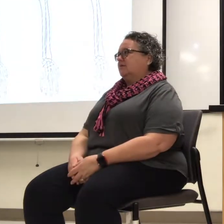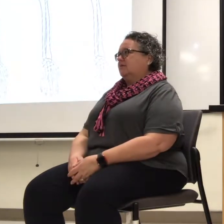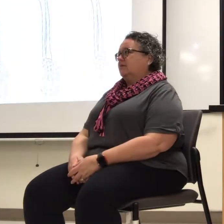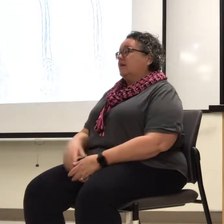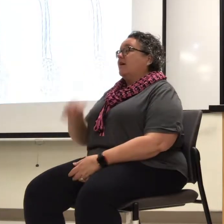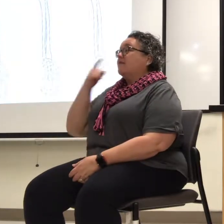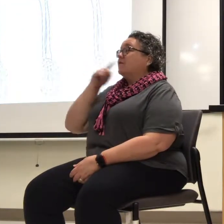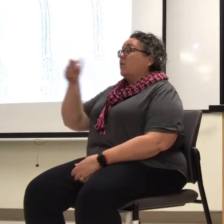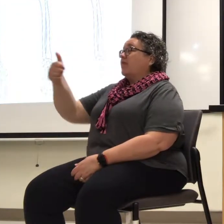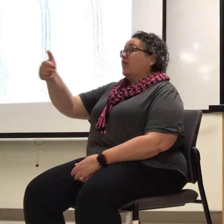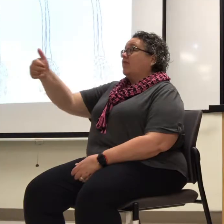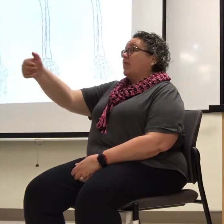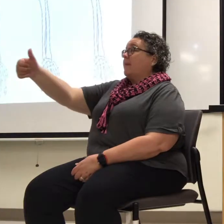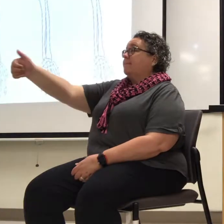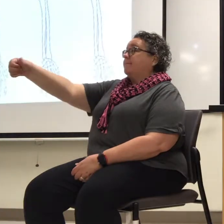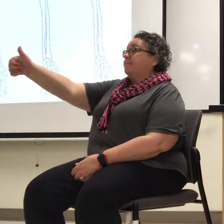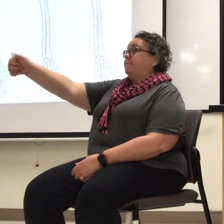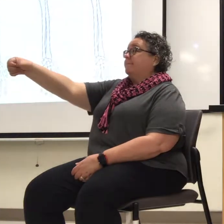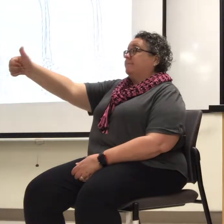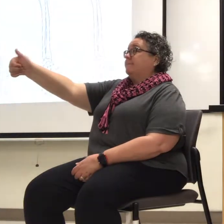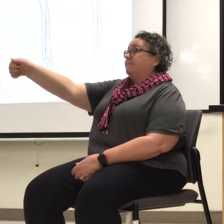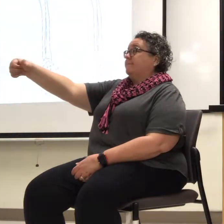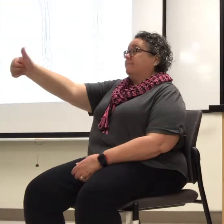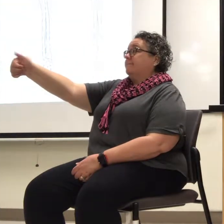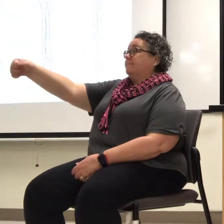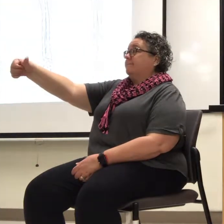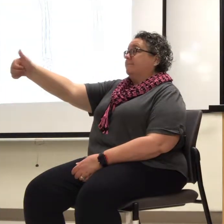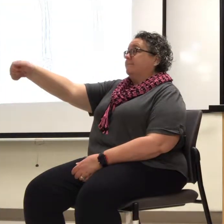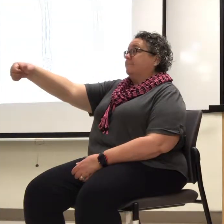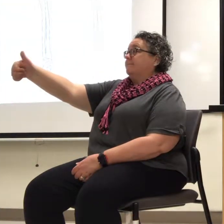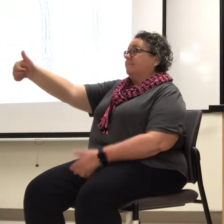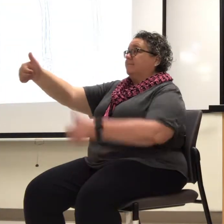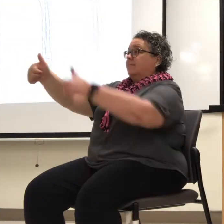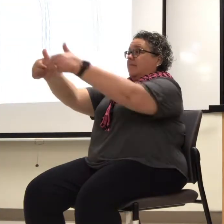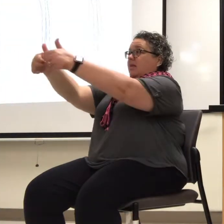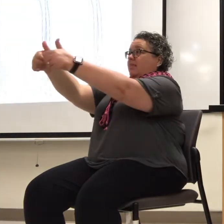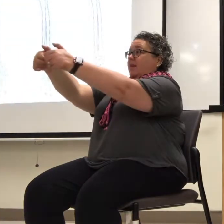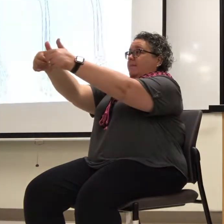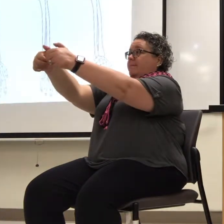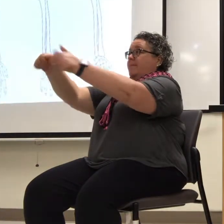For the thumb only, pons.